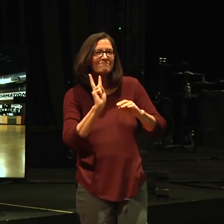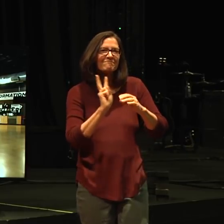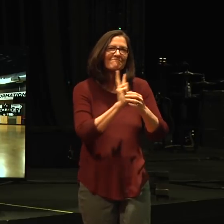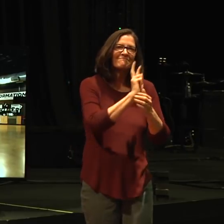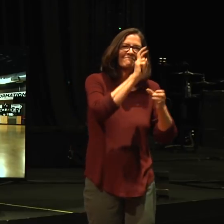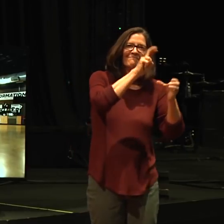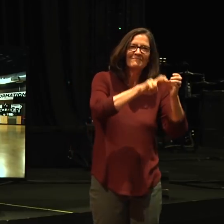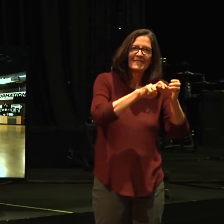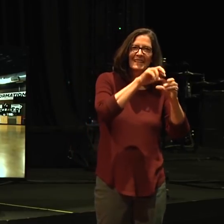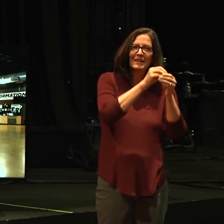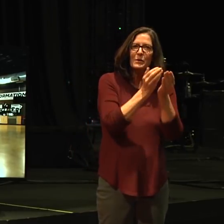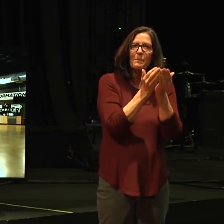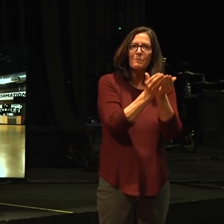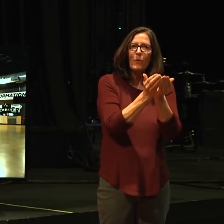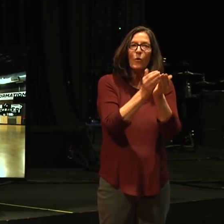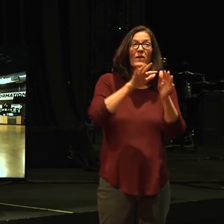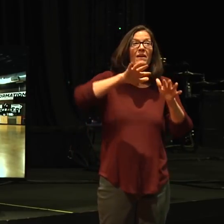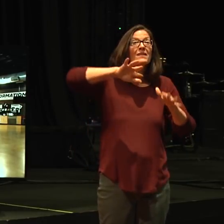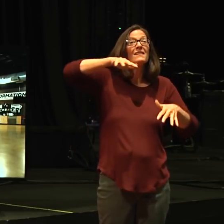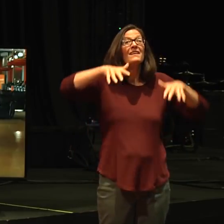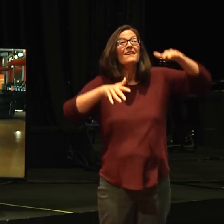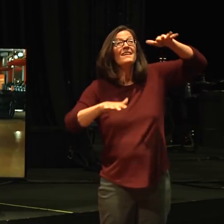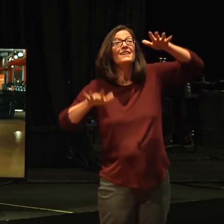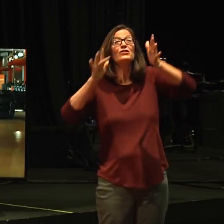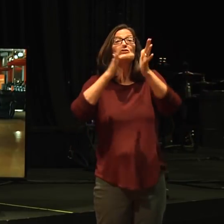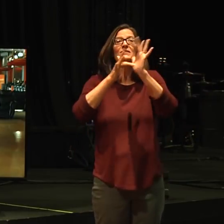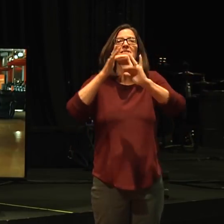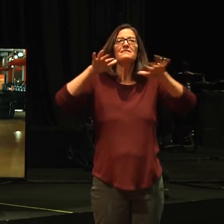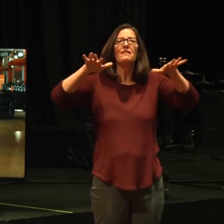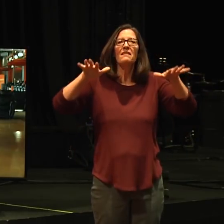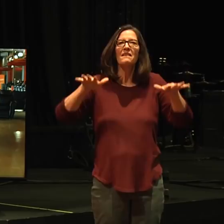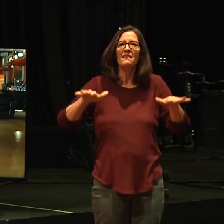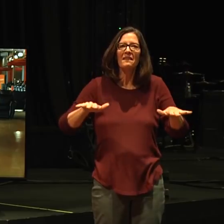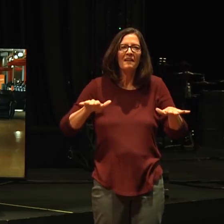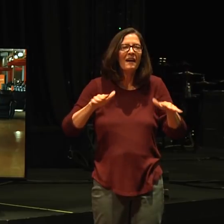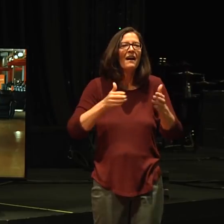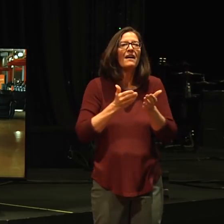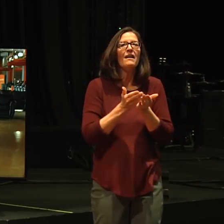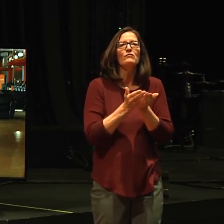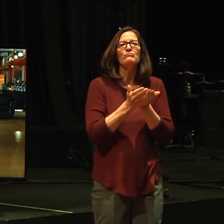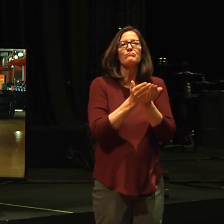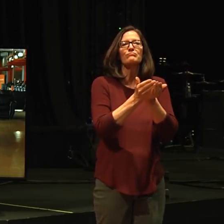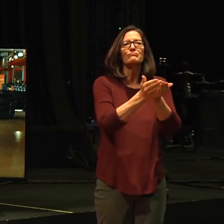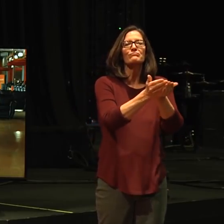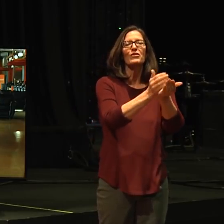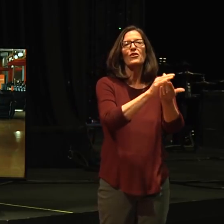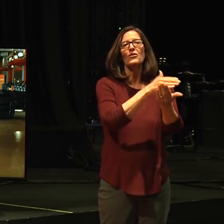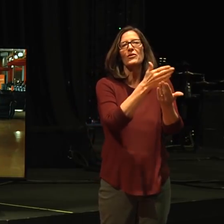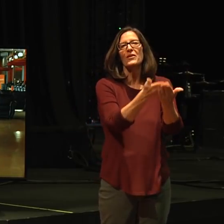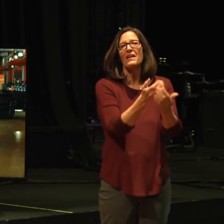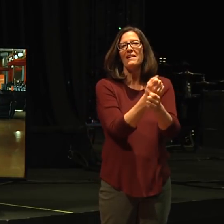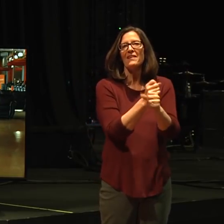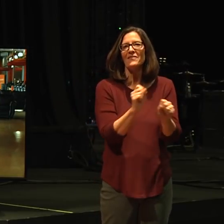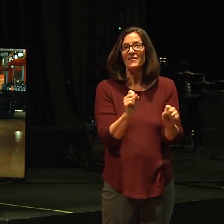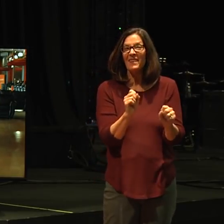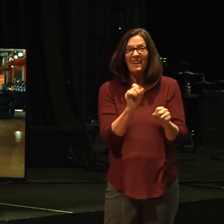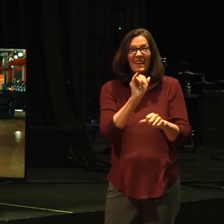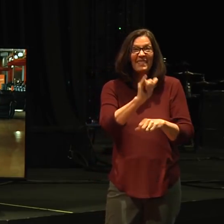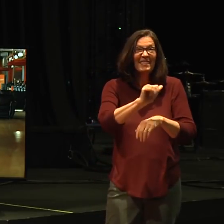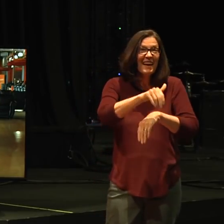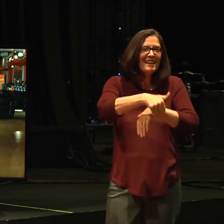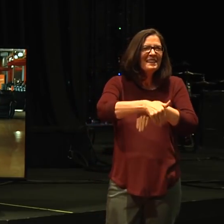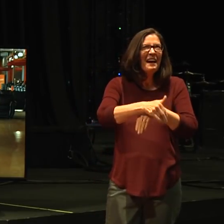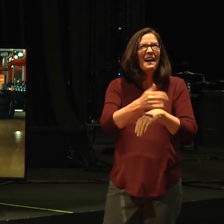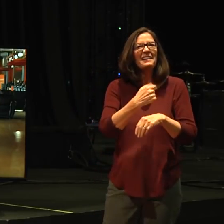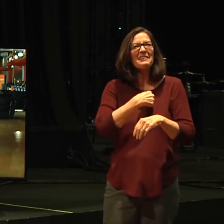storm, and they get to the other side. And you got to think about this, right? Because I'm sure later that night when they get over there and they're all standing around a campfire